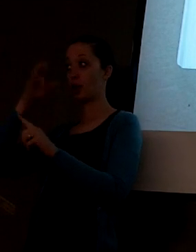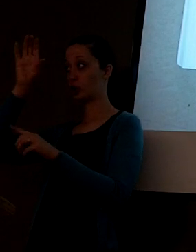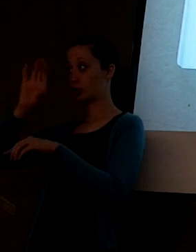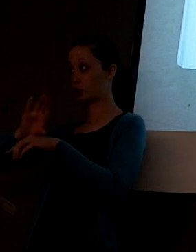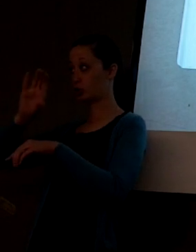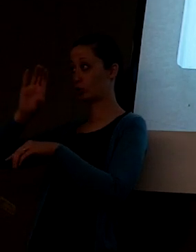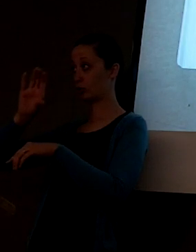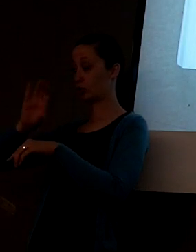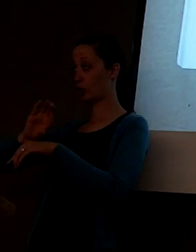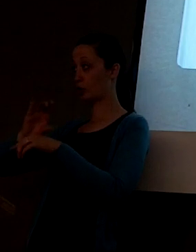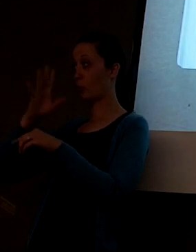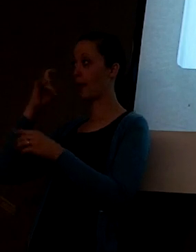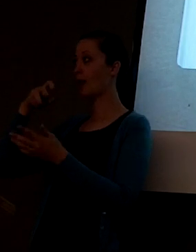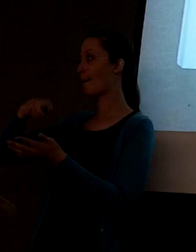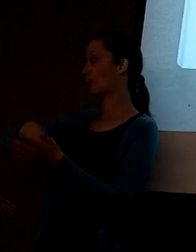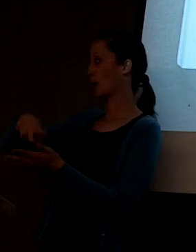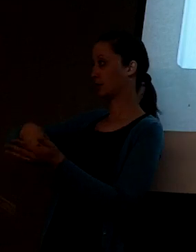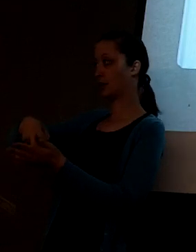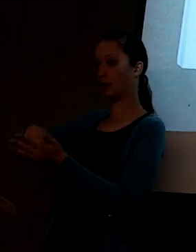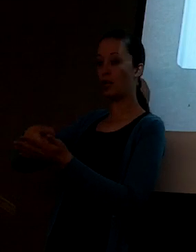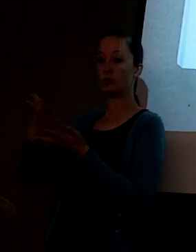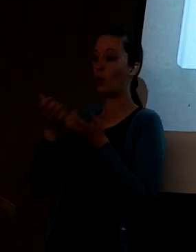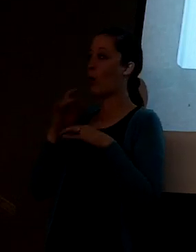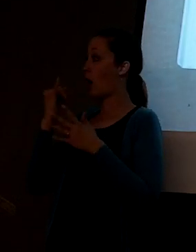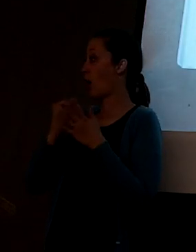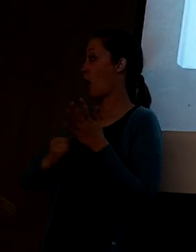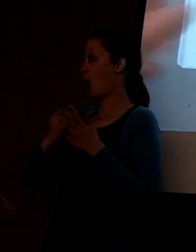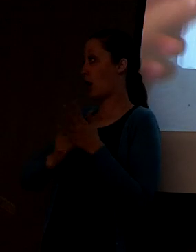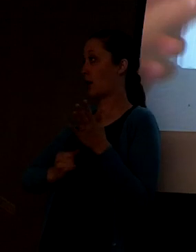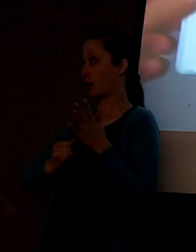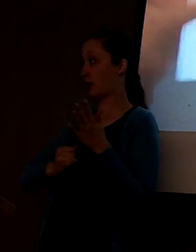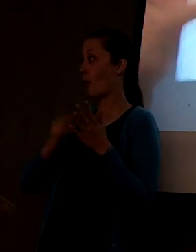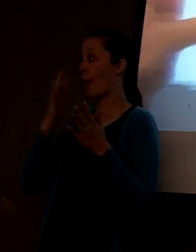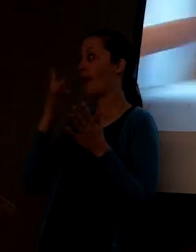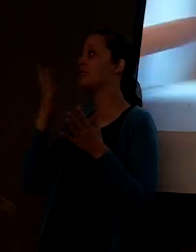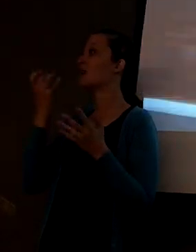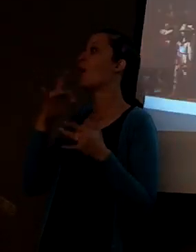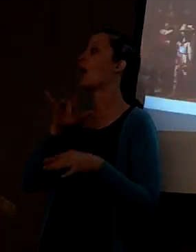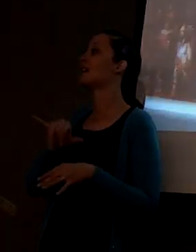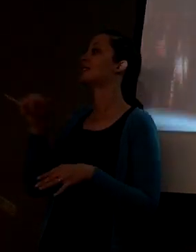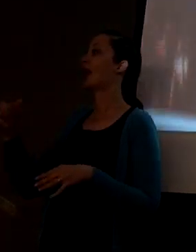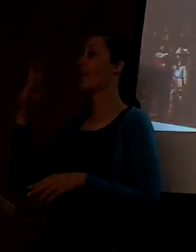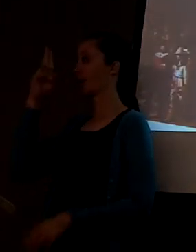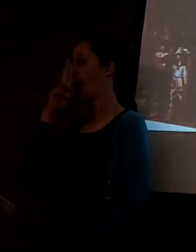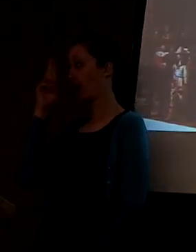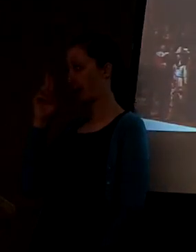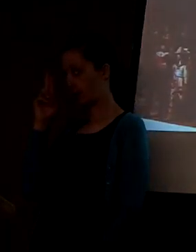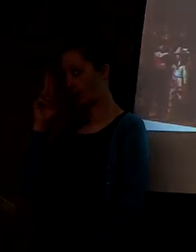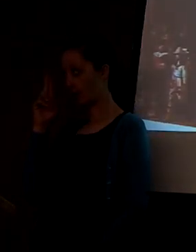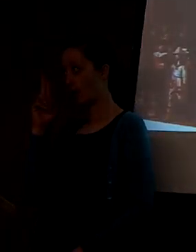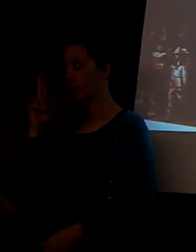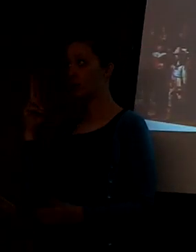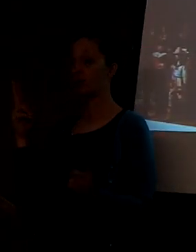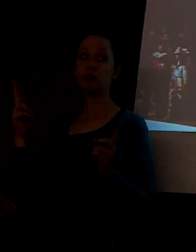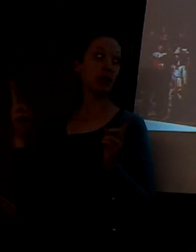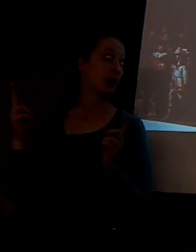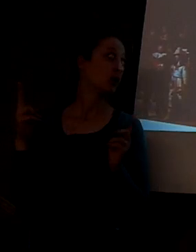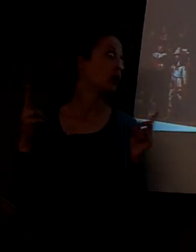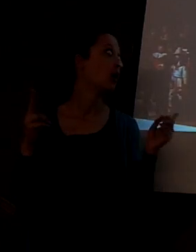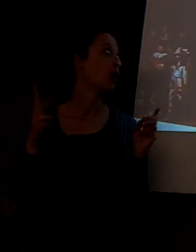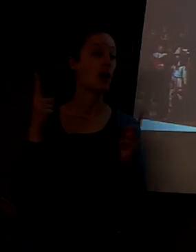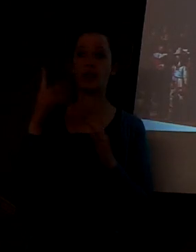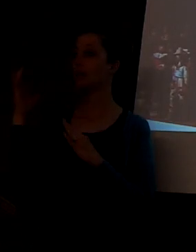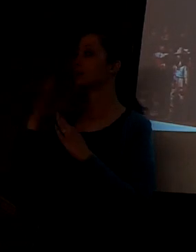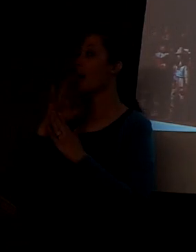the Protestants didn't want any art in their church because they didn't want to look like they were Catholic. So one of the great painters was